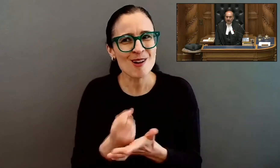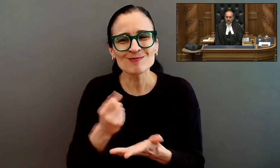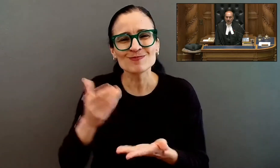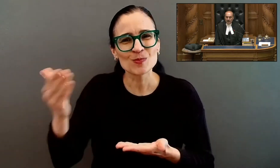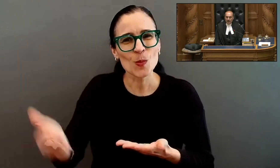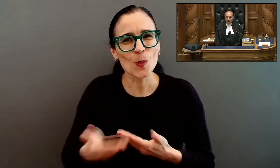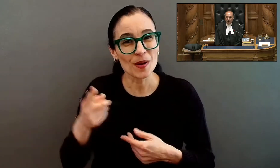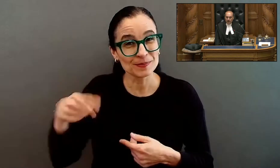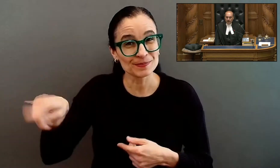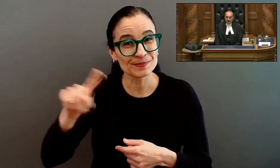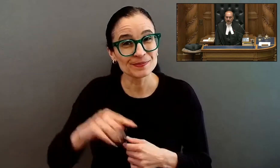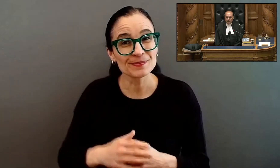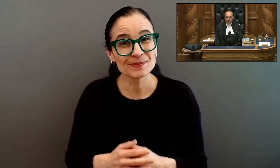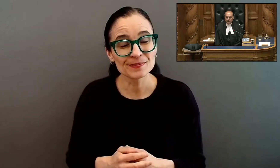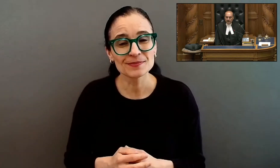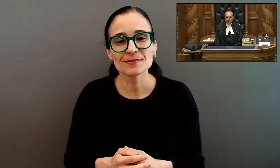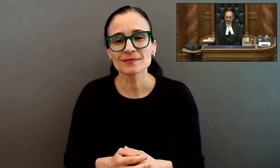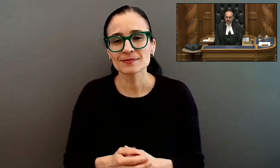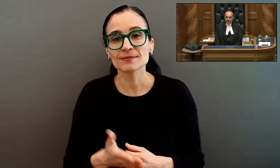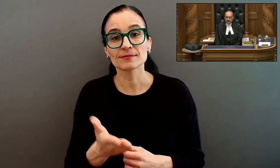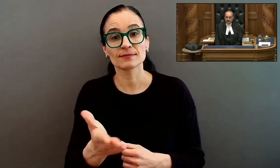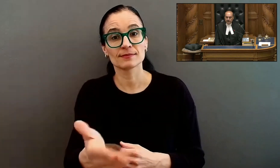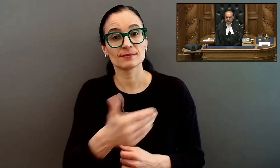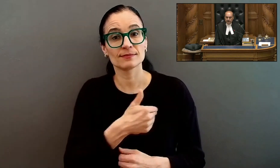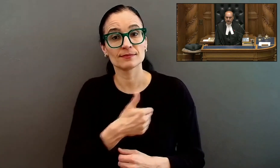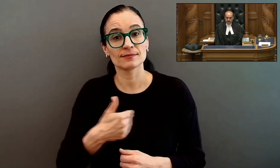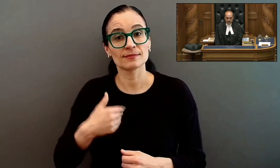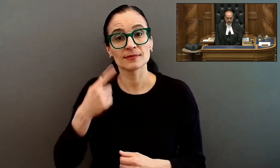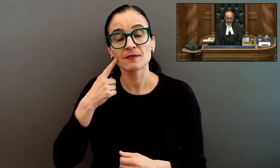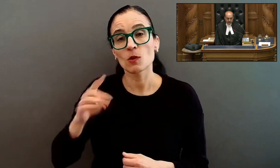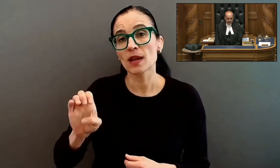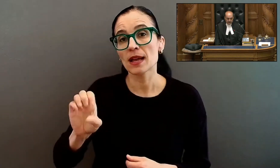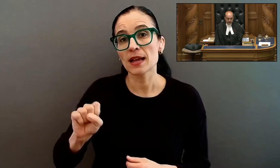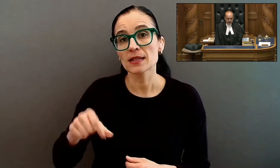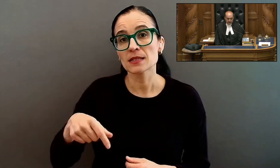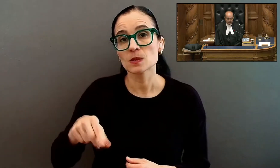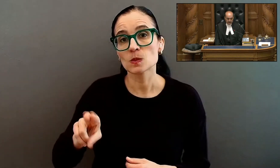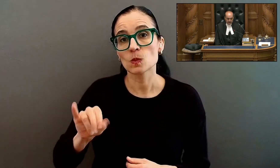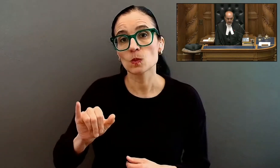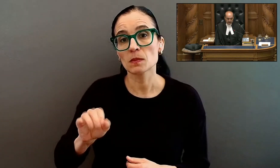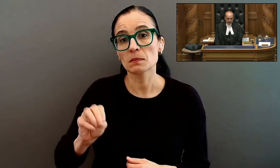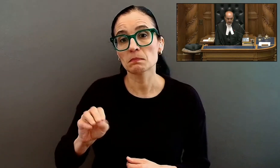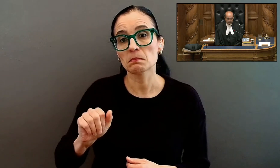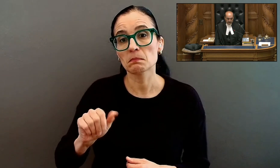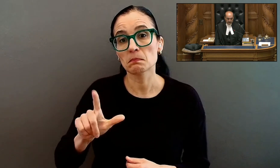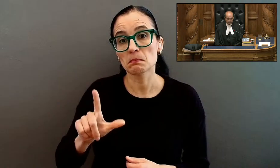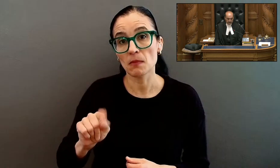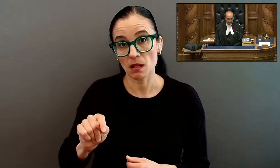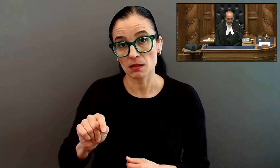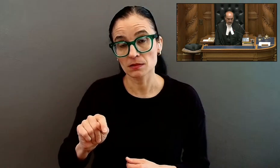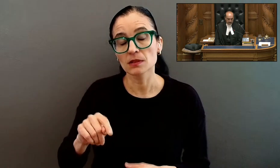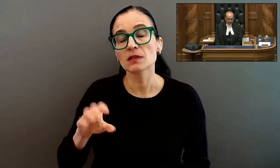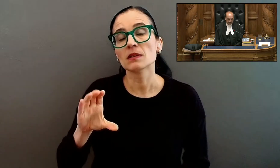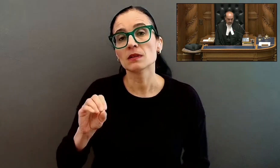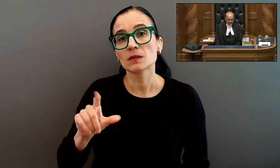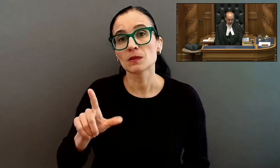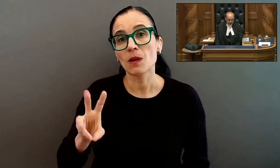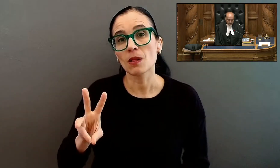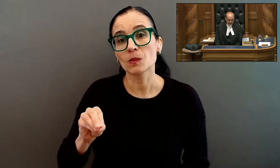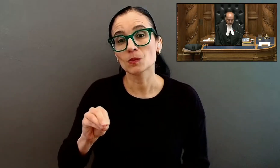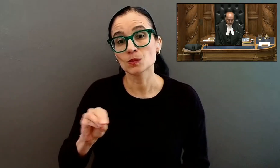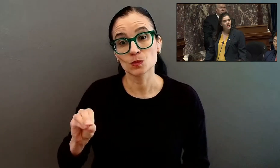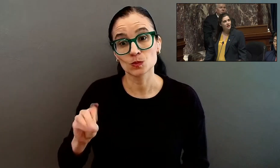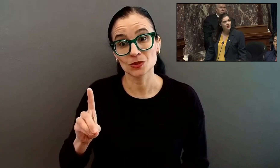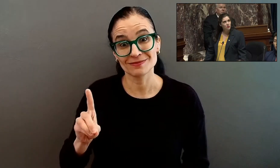Member for Esquimalt Colwood. Thank you, Mr. Speaker. I want to recognize two very important people in the House today, especially during